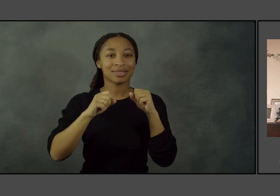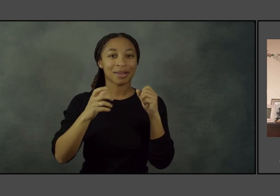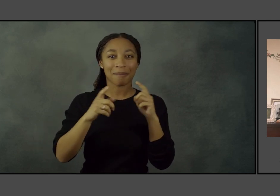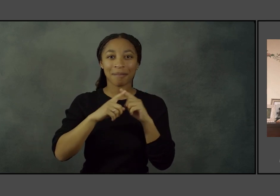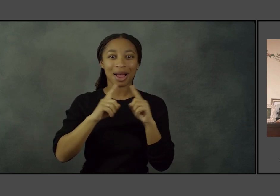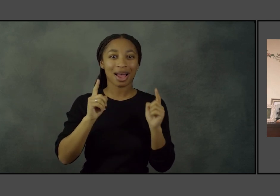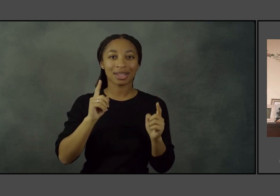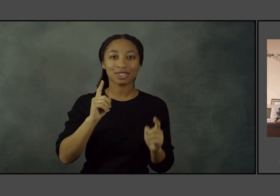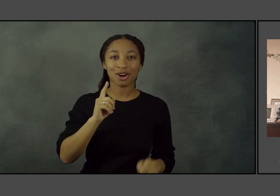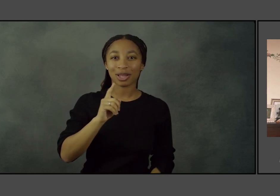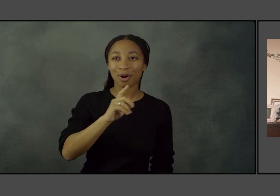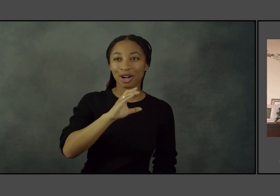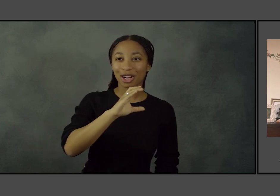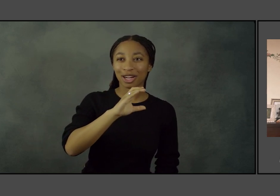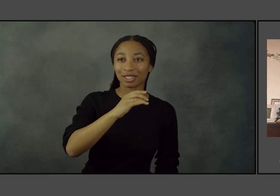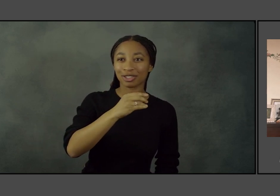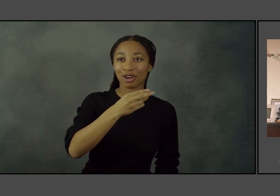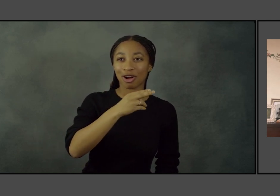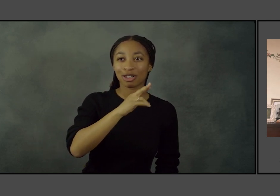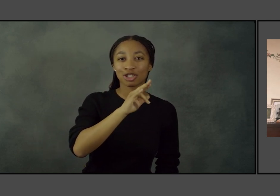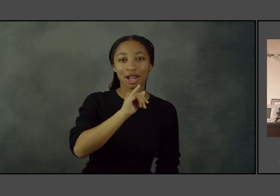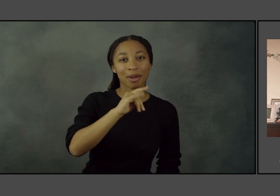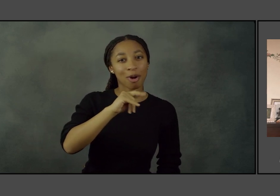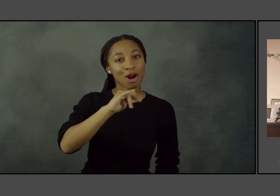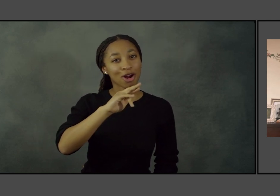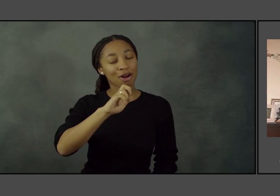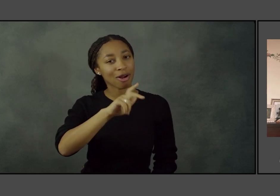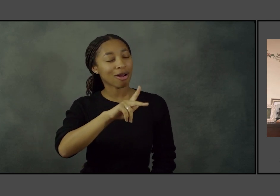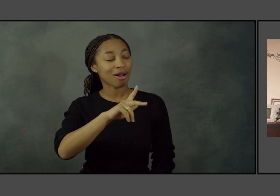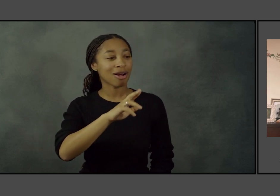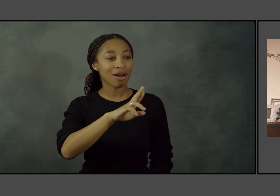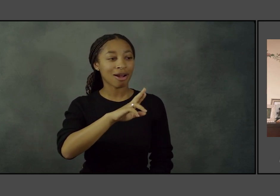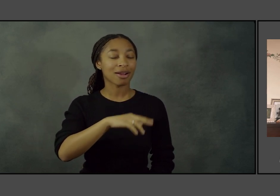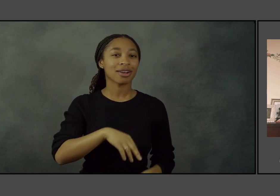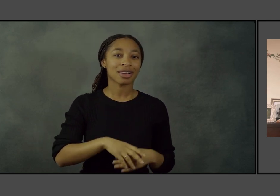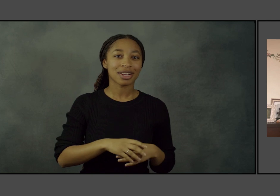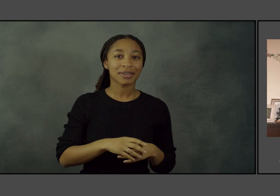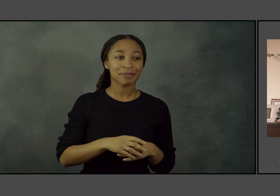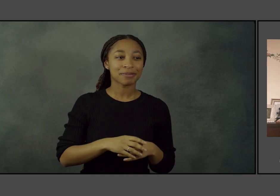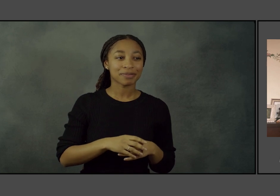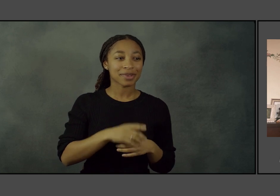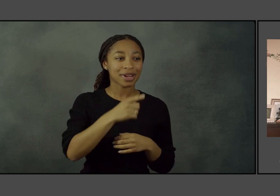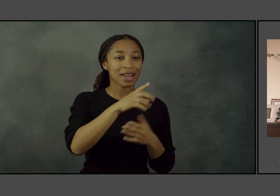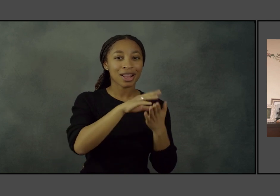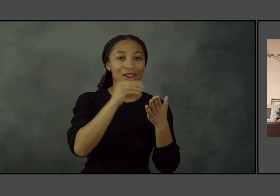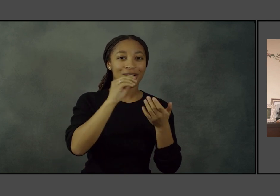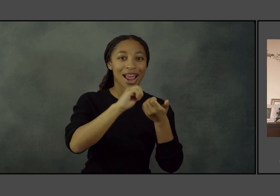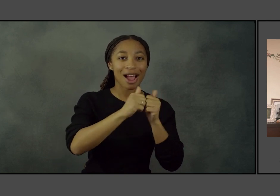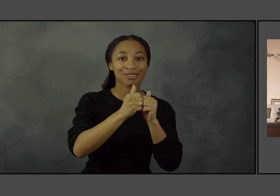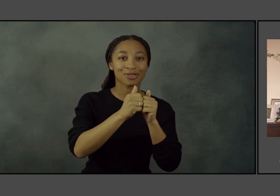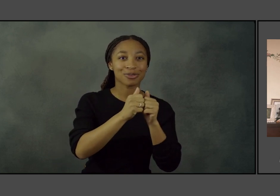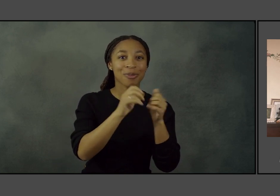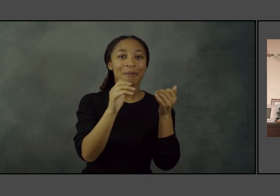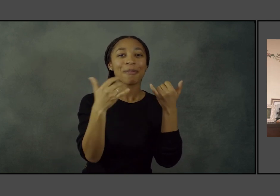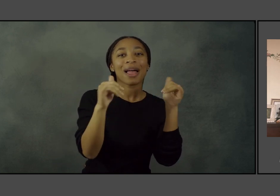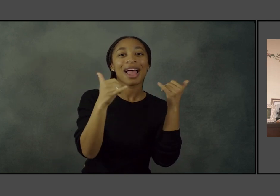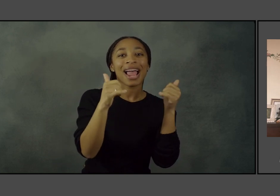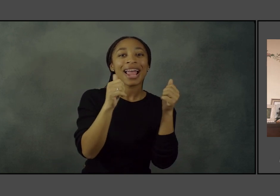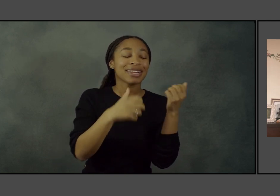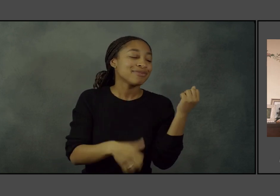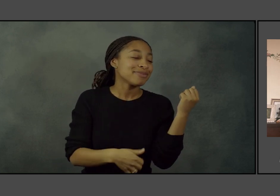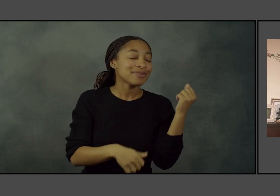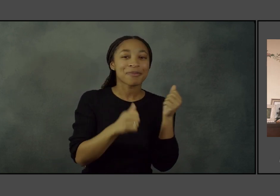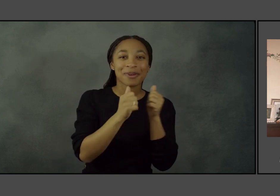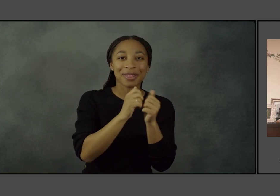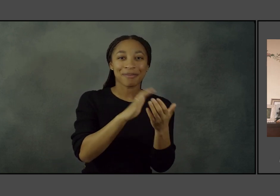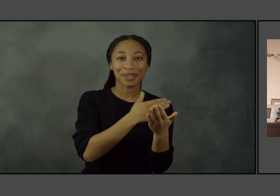certain standards, and learned a bit how to play around with these chord changes and improvise on them. Yeah, I'm not always